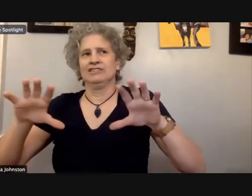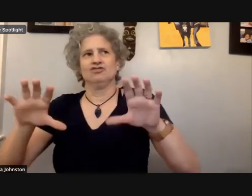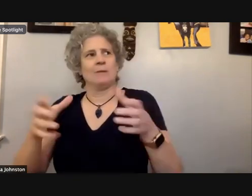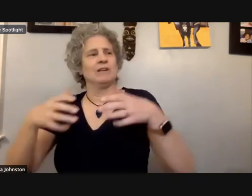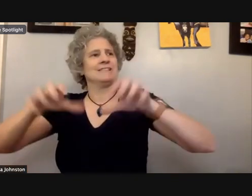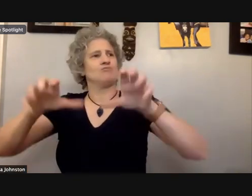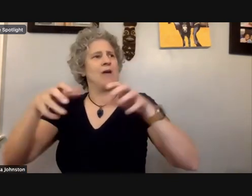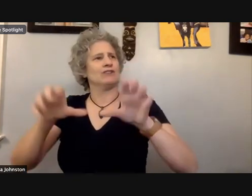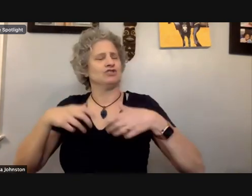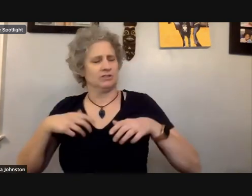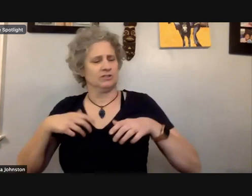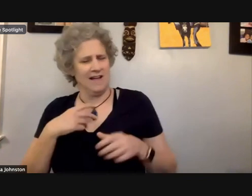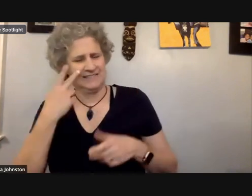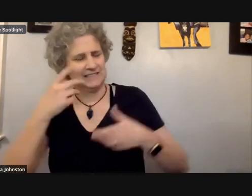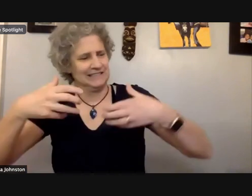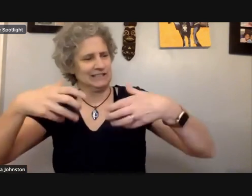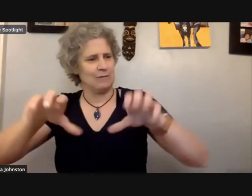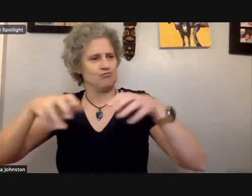Chiropractor.